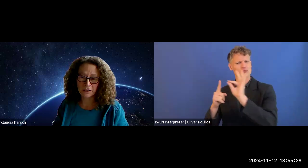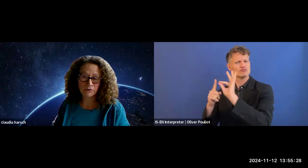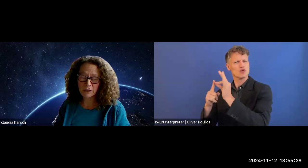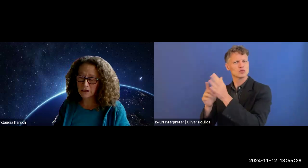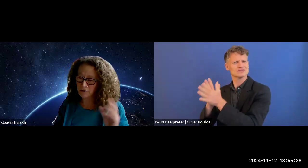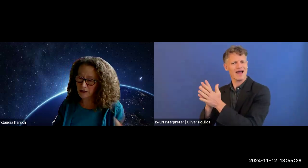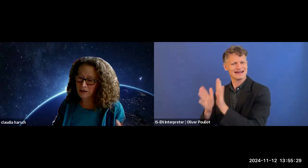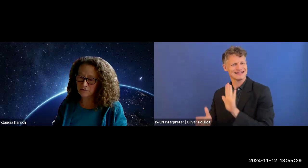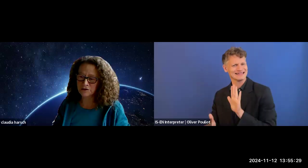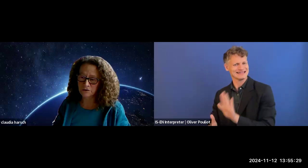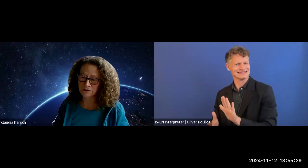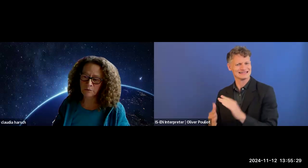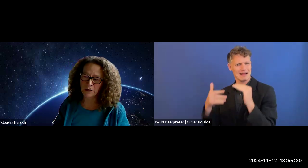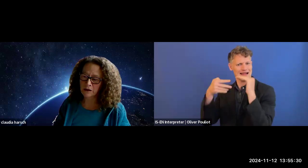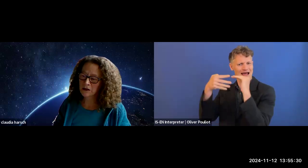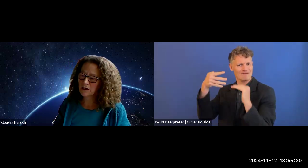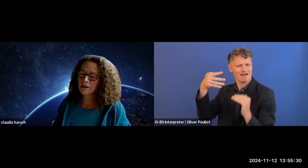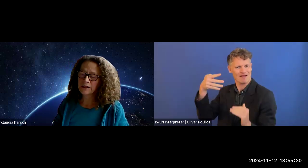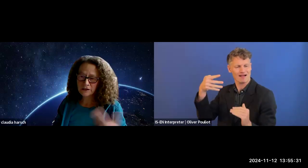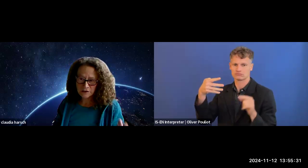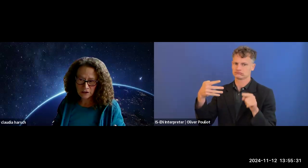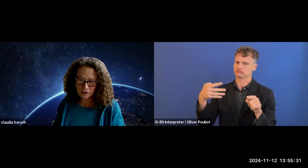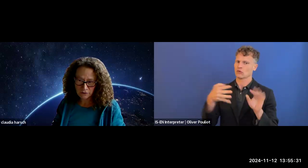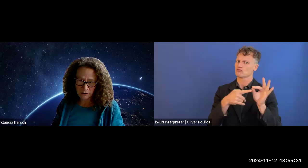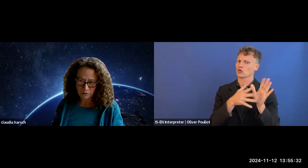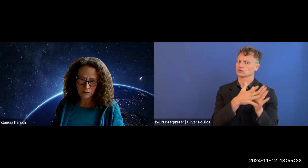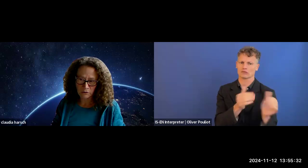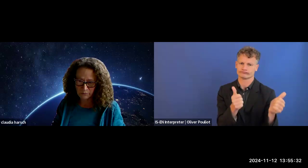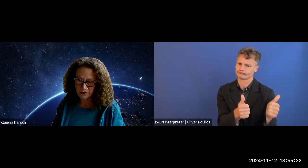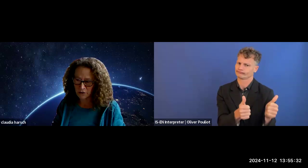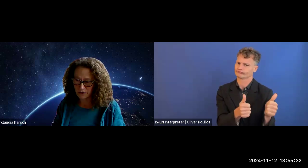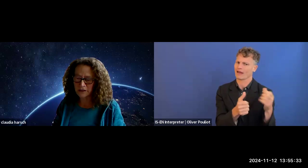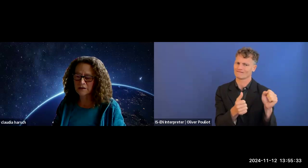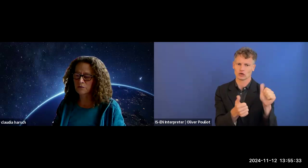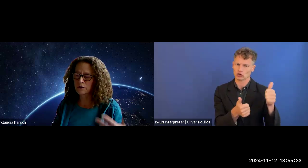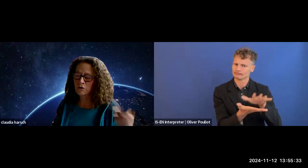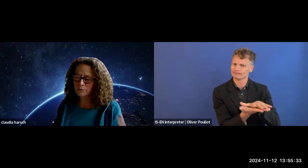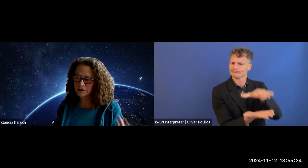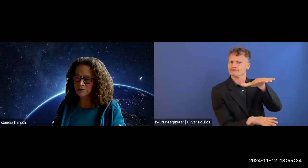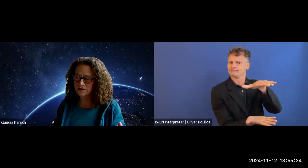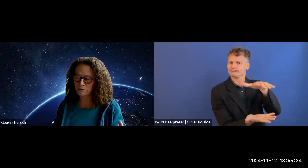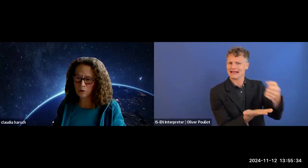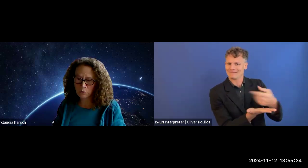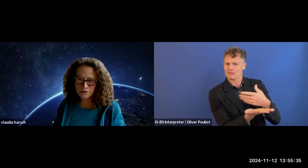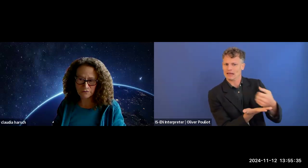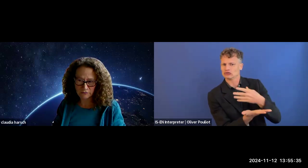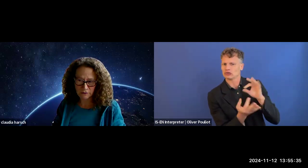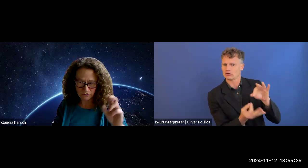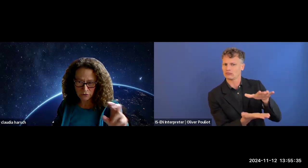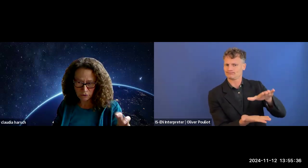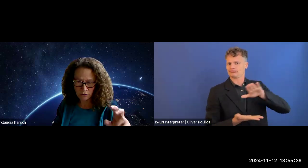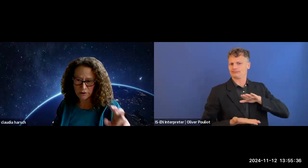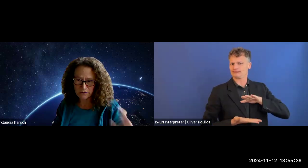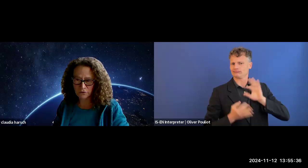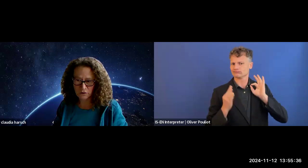you earlier. They're really a great resource bank. Then decide for your local context what competences are most